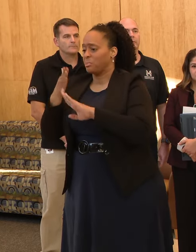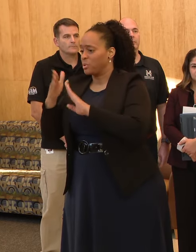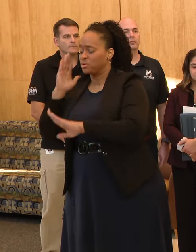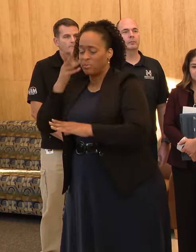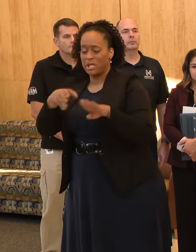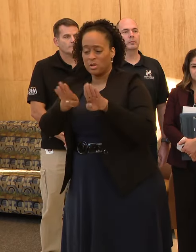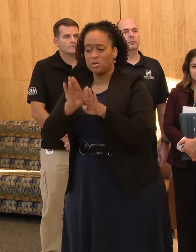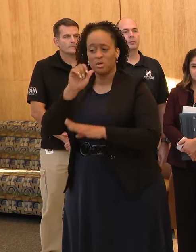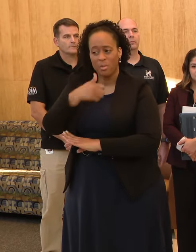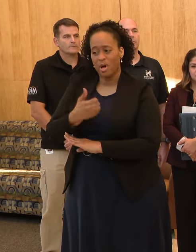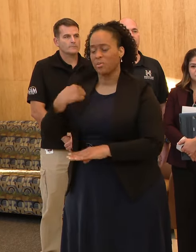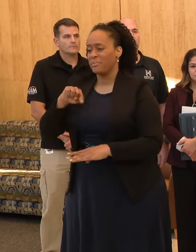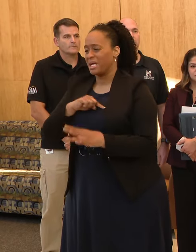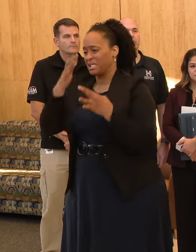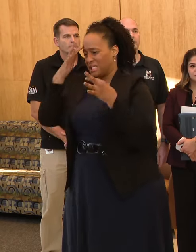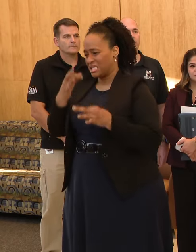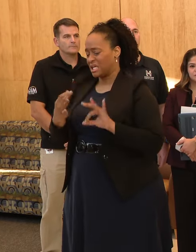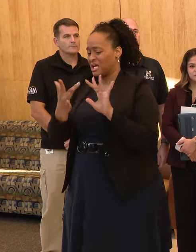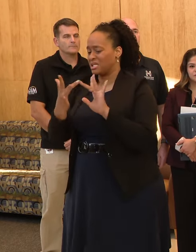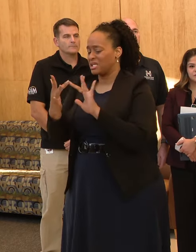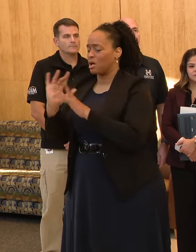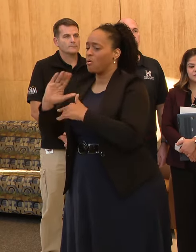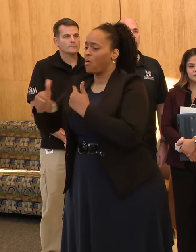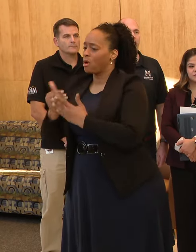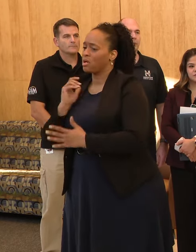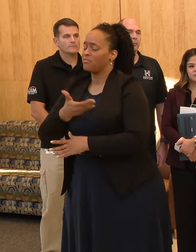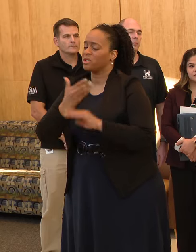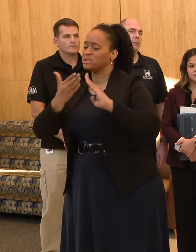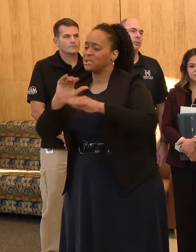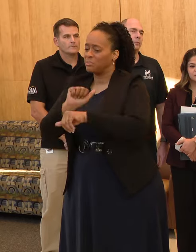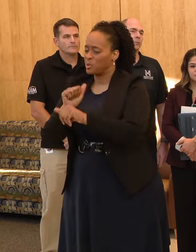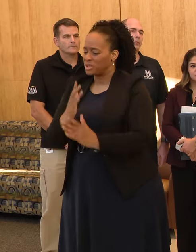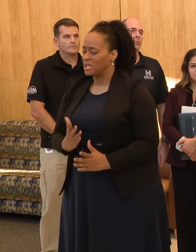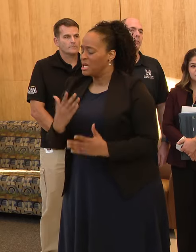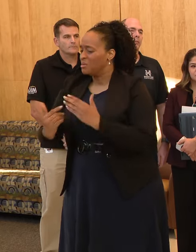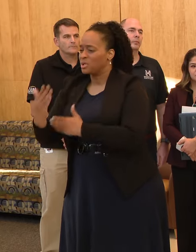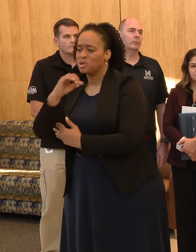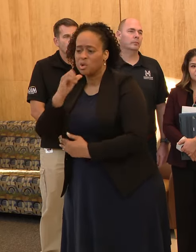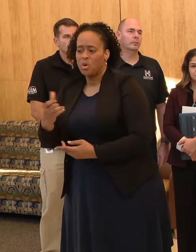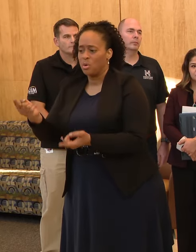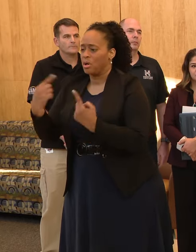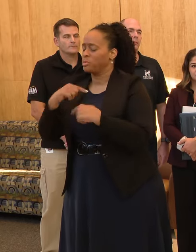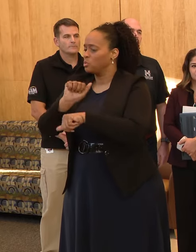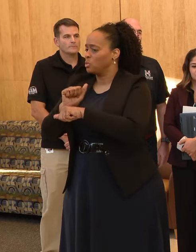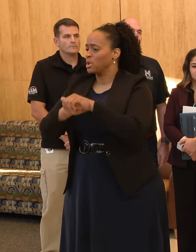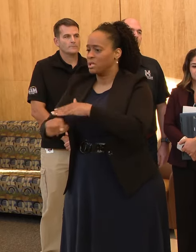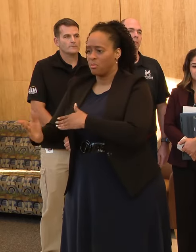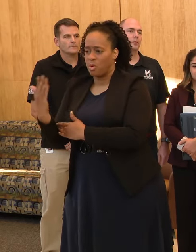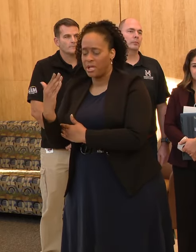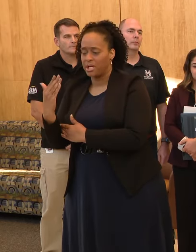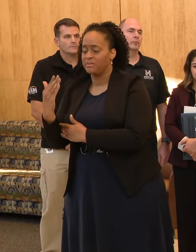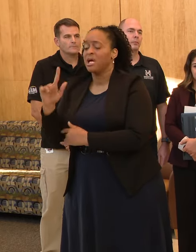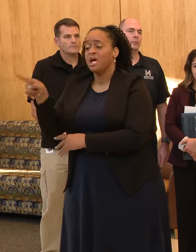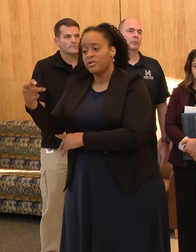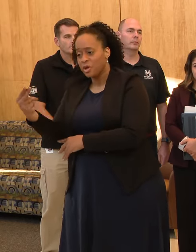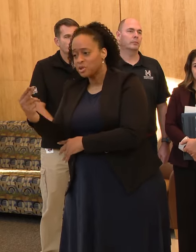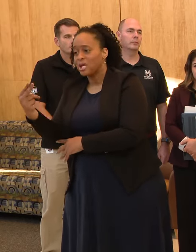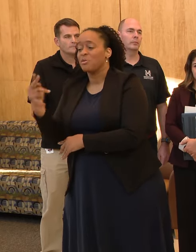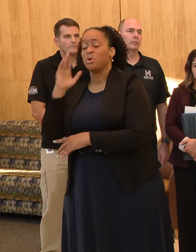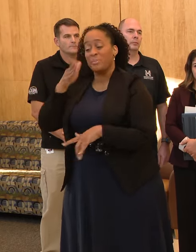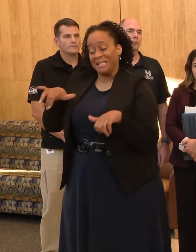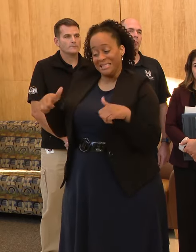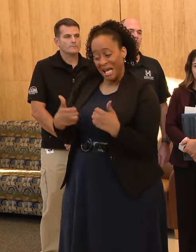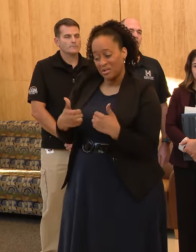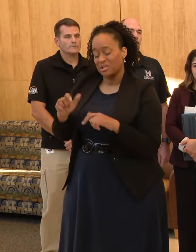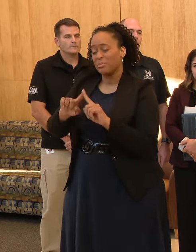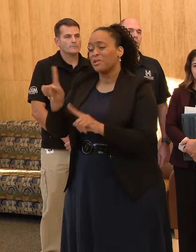We made the decision and contacted all of our city employees this morning. Do not come to work in the morning. Thursday will be a challenge,